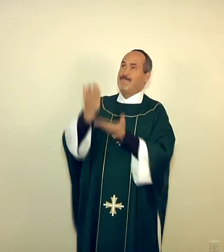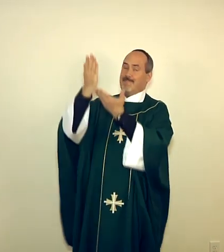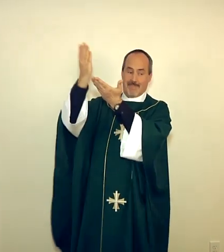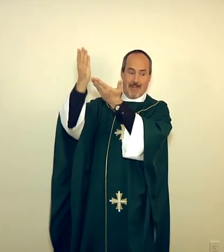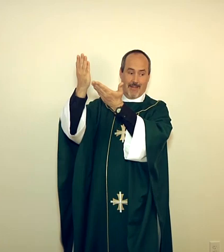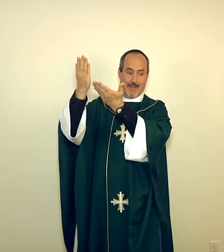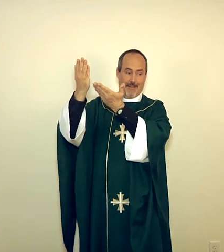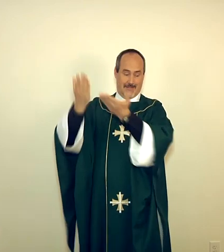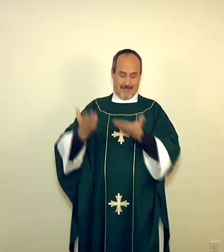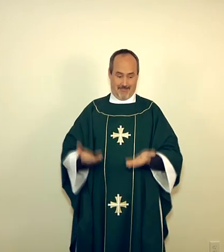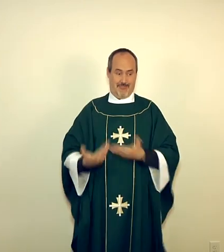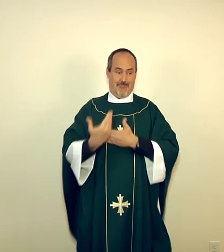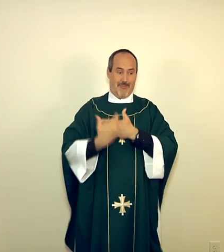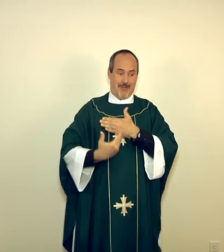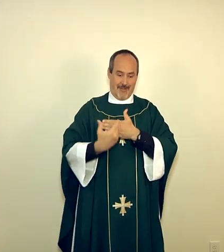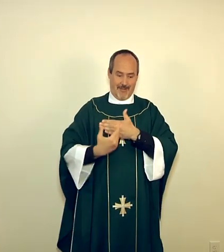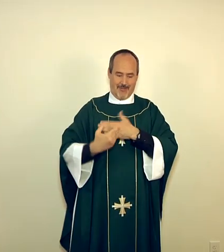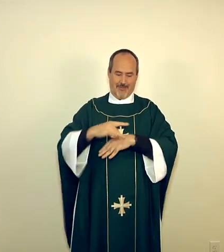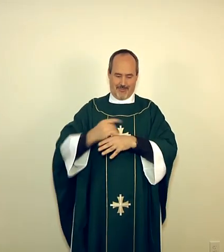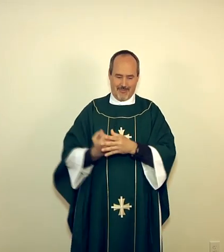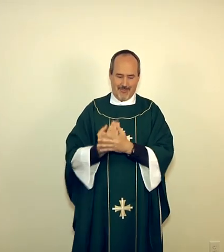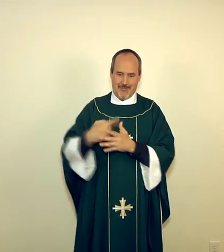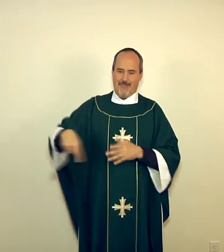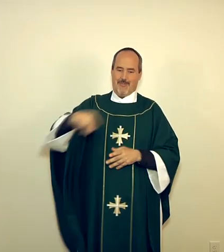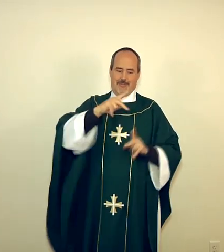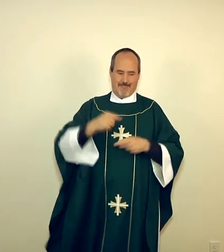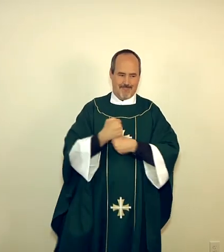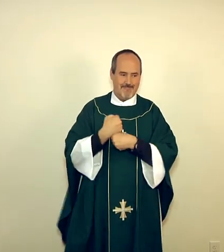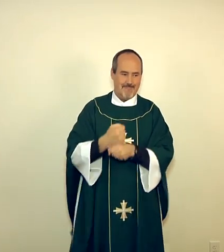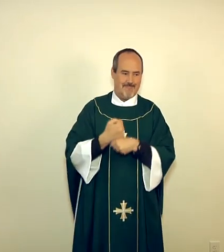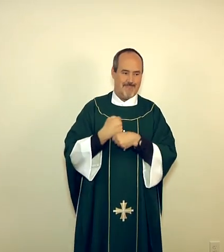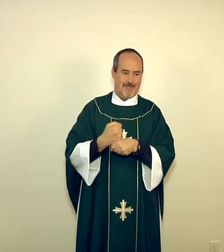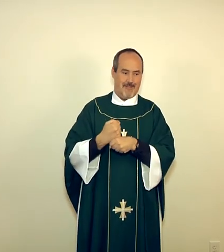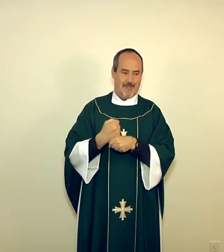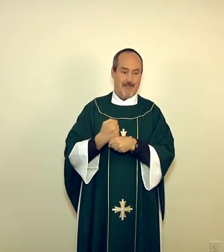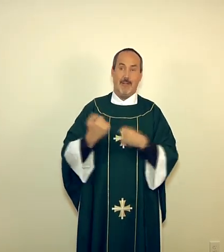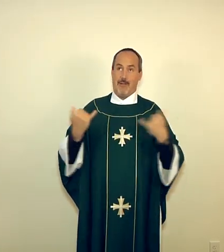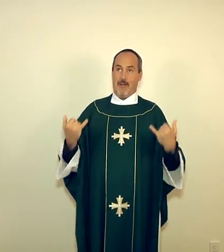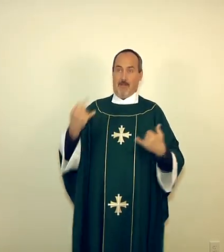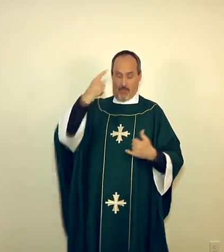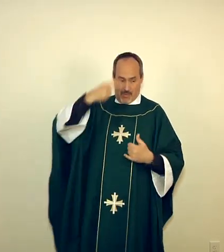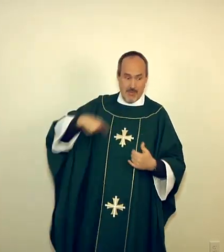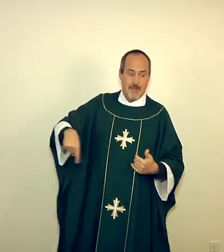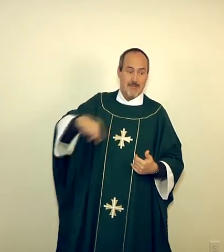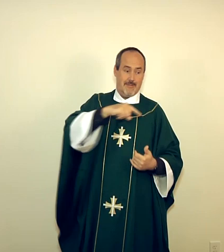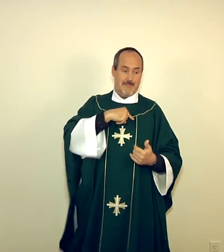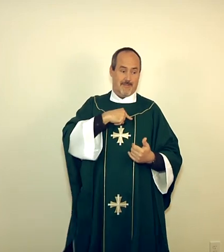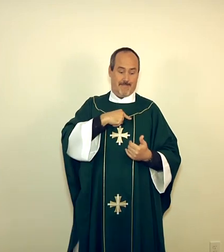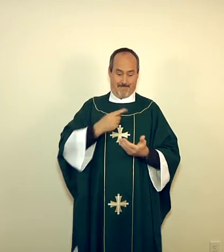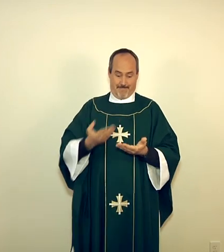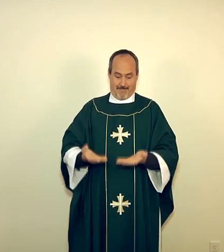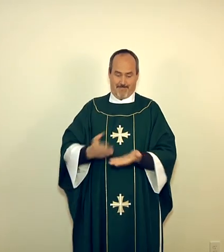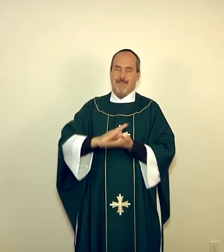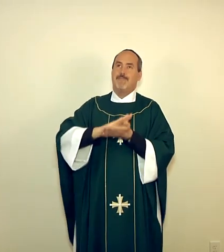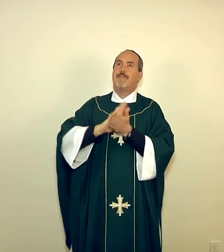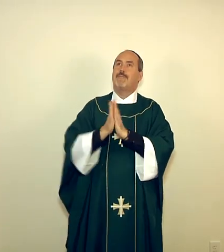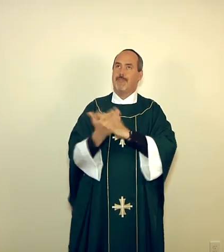offer you. Fruit of the earth and work of human hands, it will become for us the bread